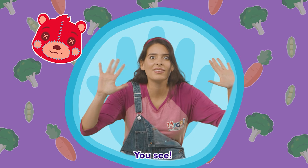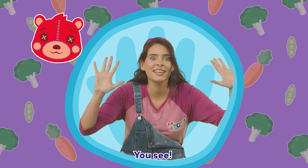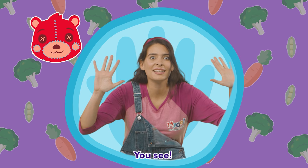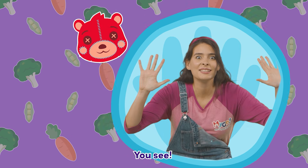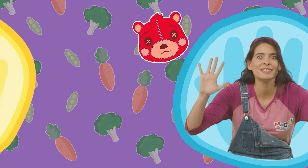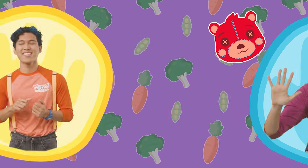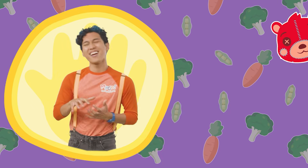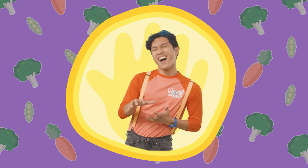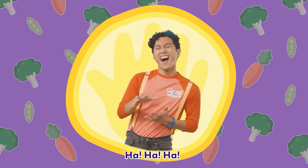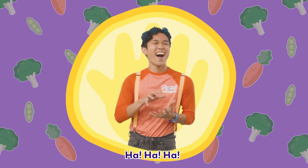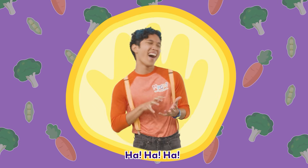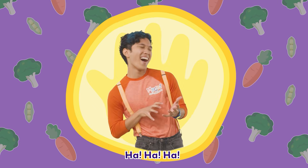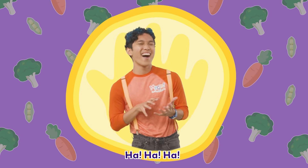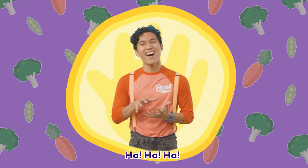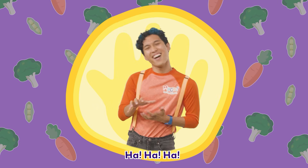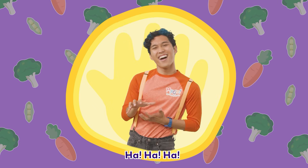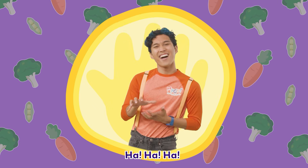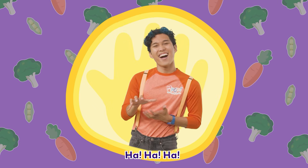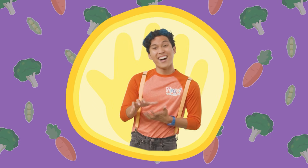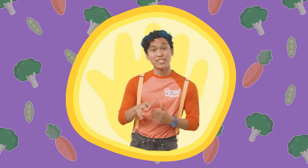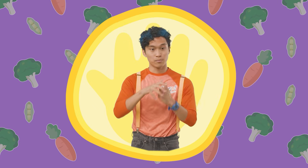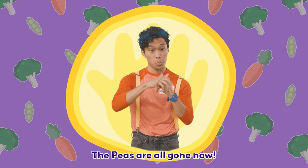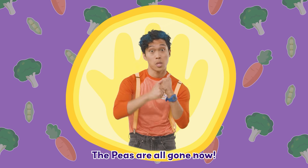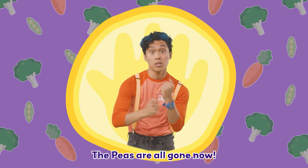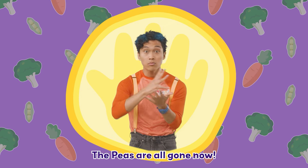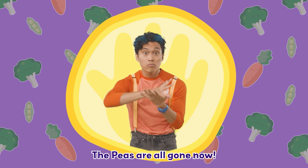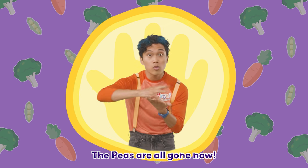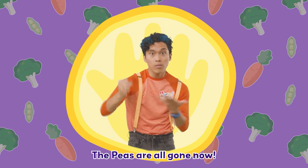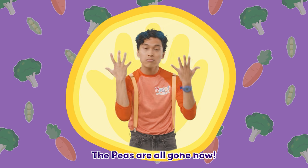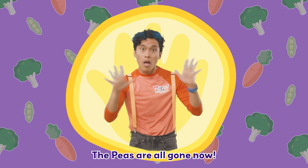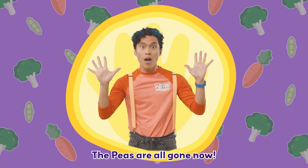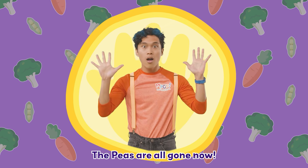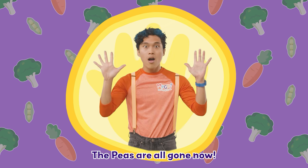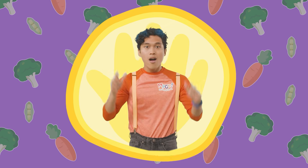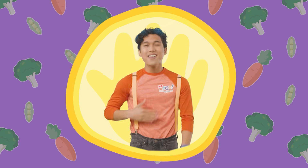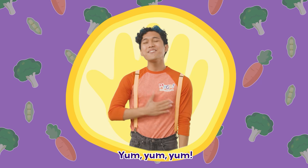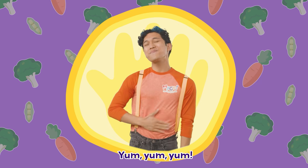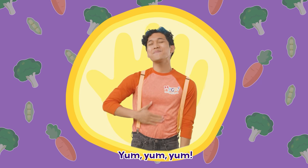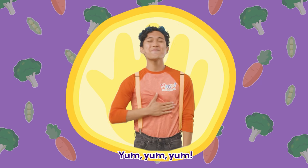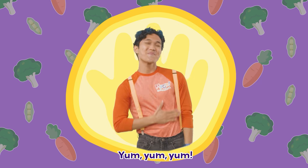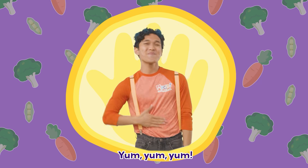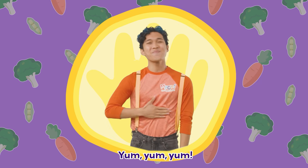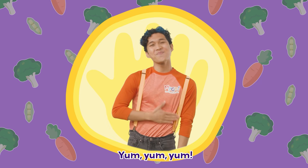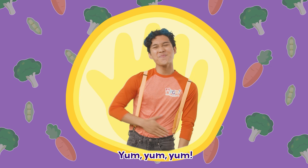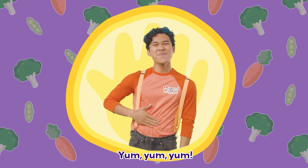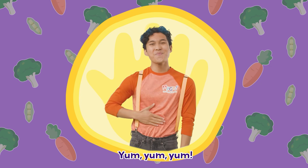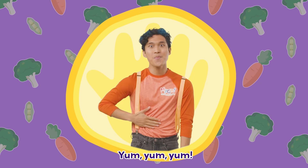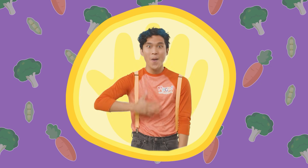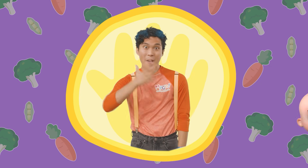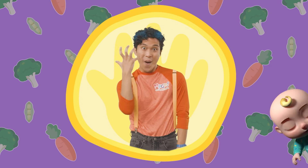you see. Ha, ha, ha, the peas are all gone now. Yum,